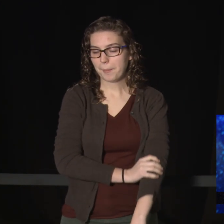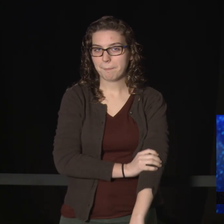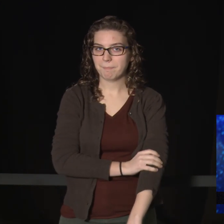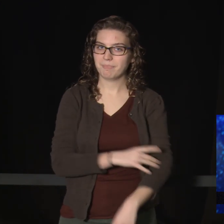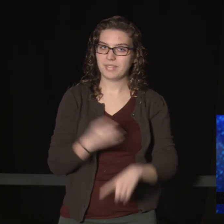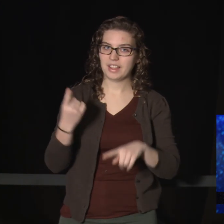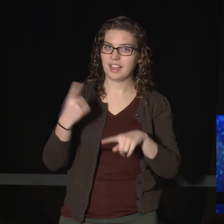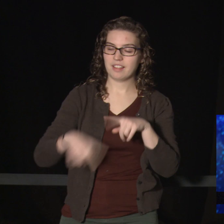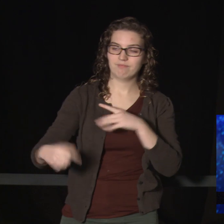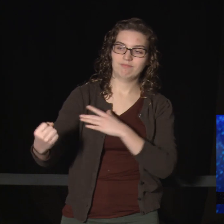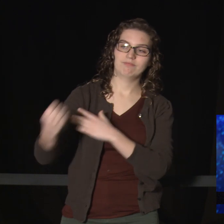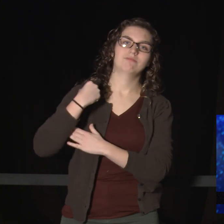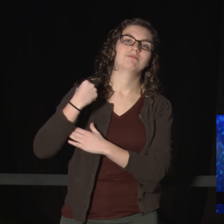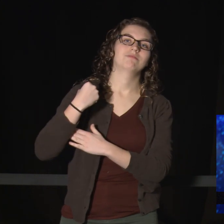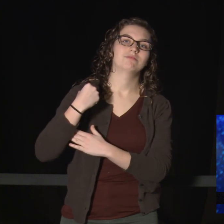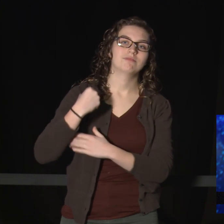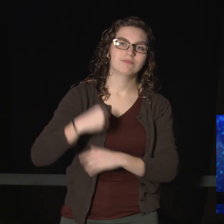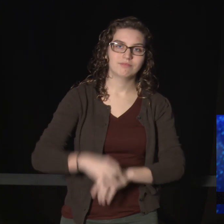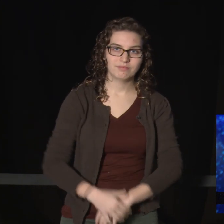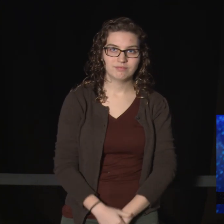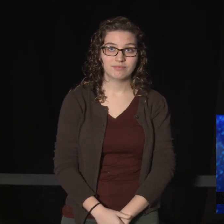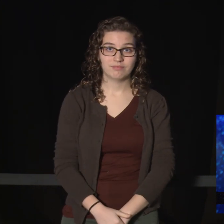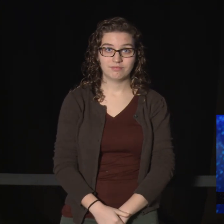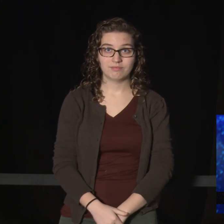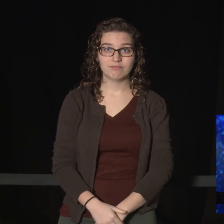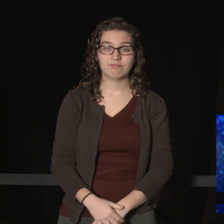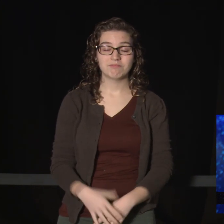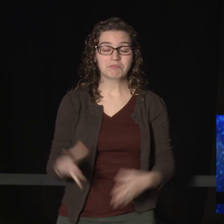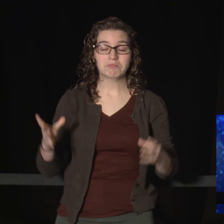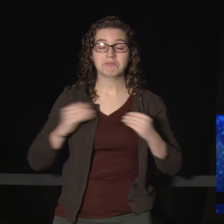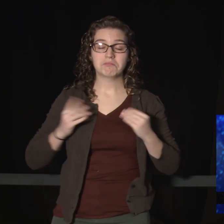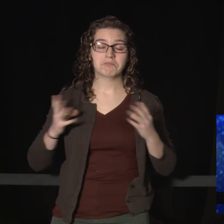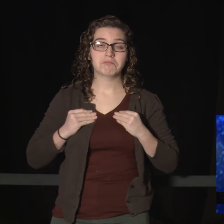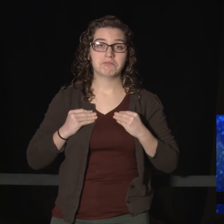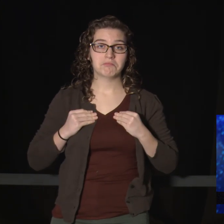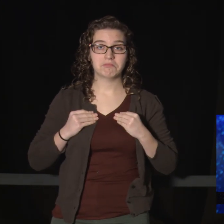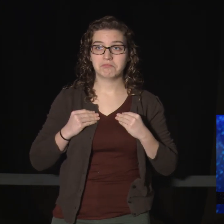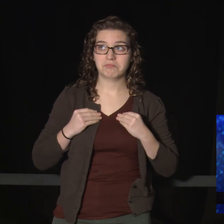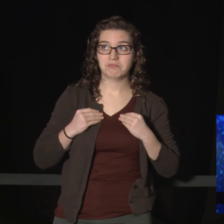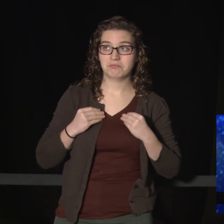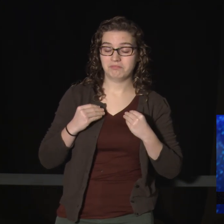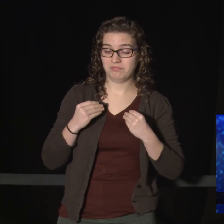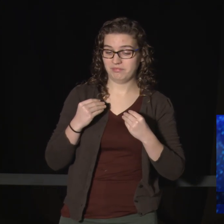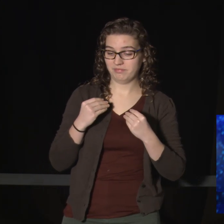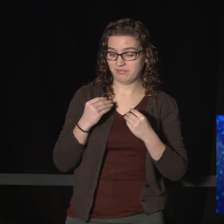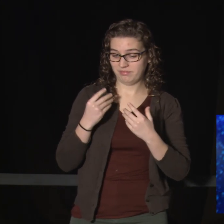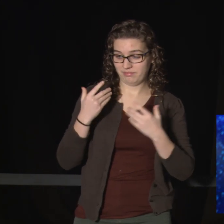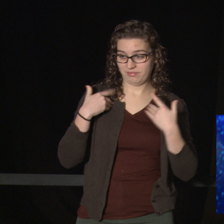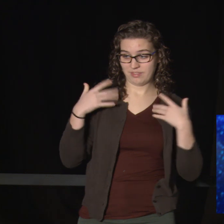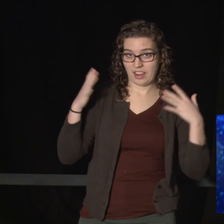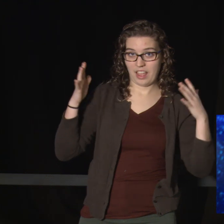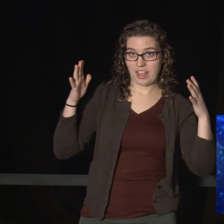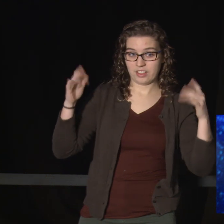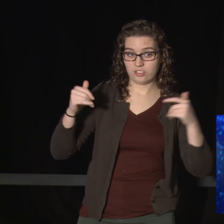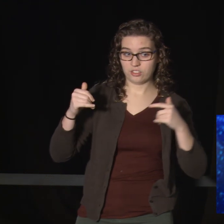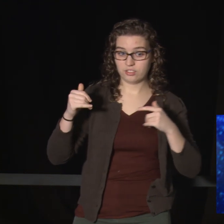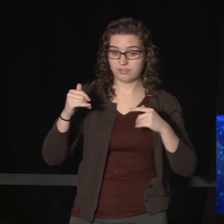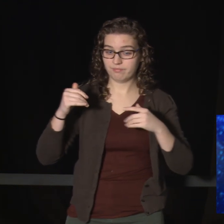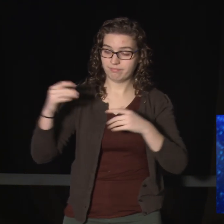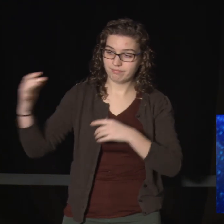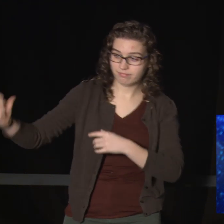You can't beat us. So we're going to take it. Even the angel that pulled them out of the prison